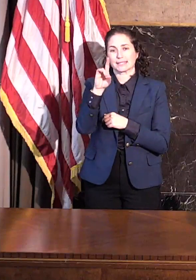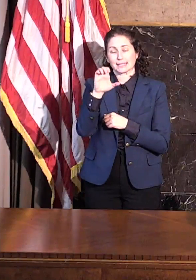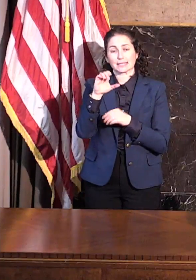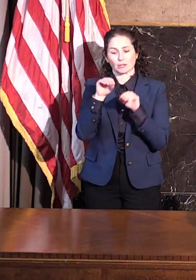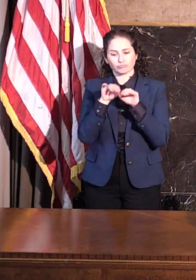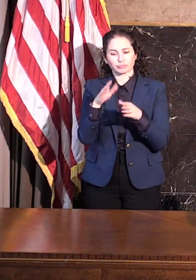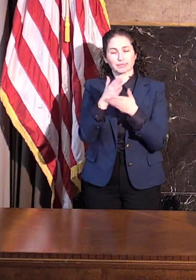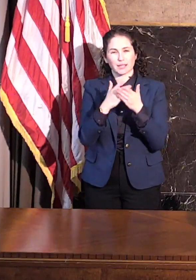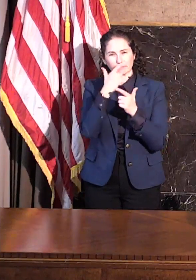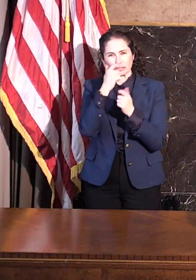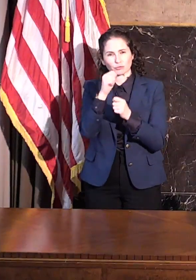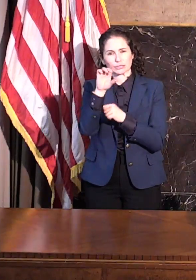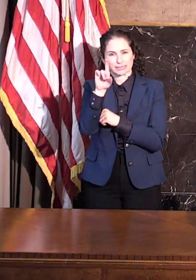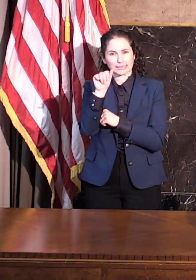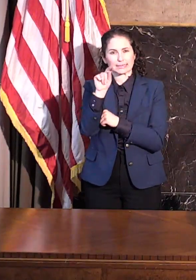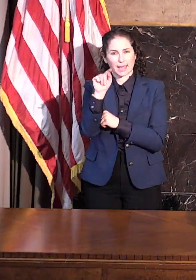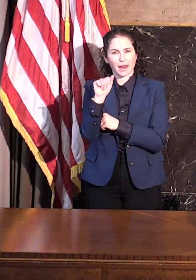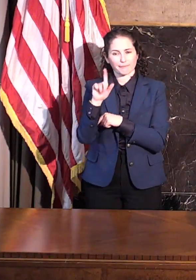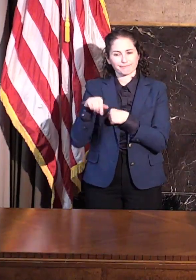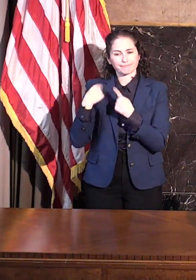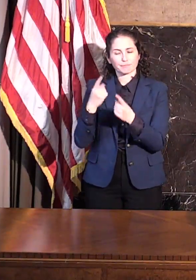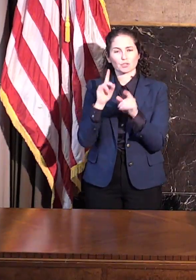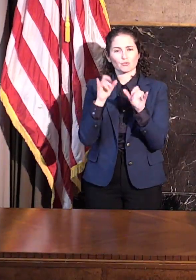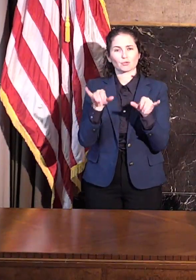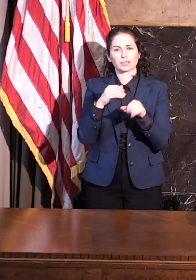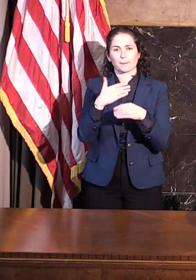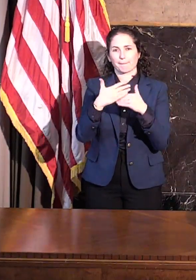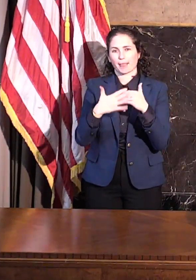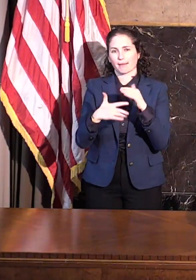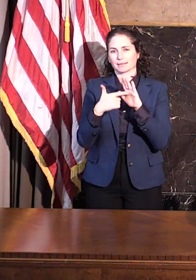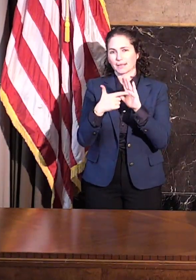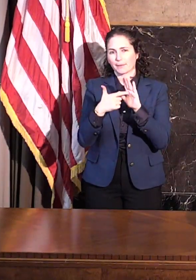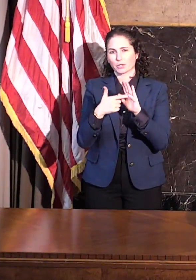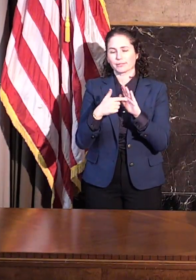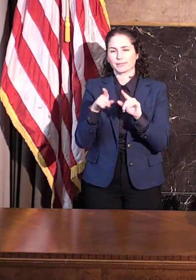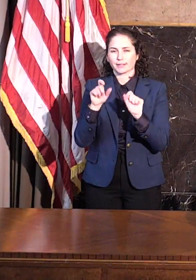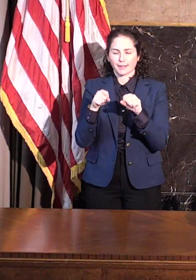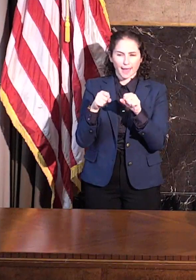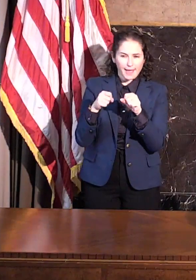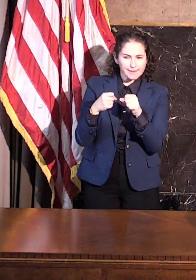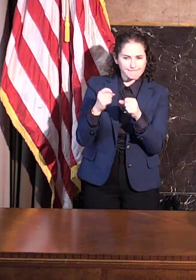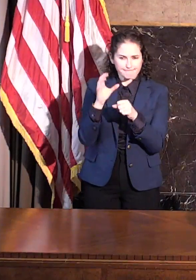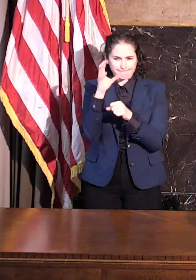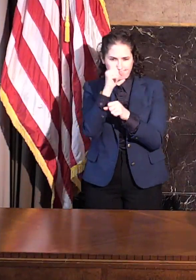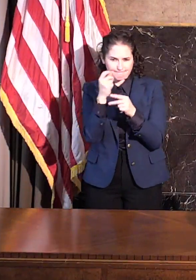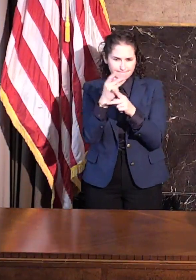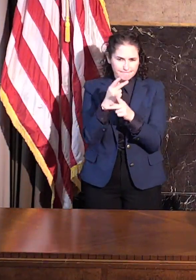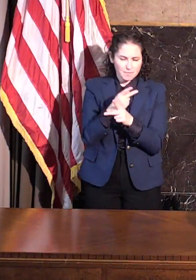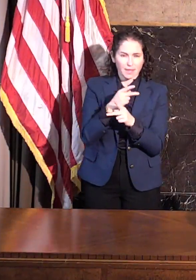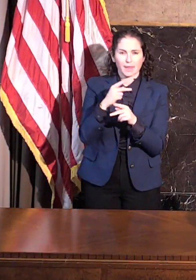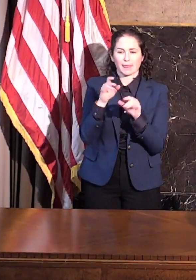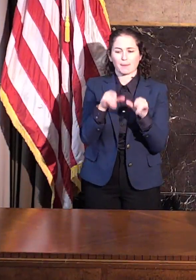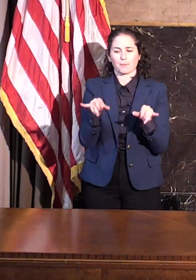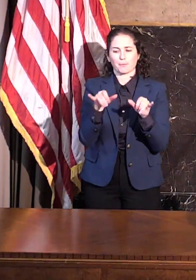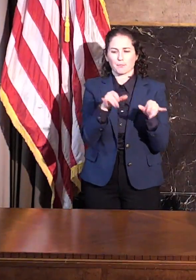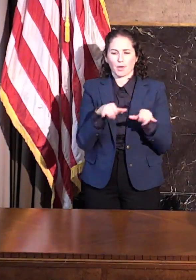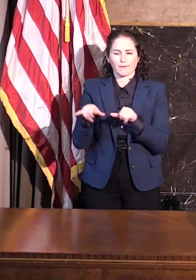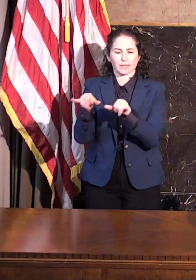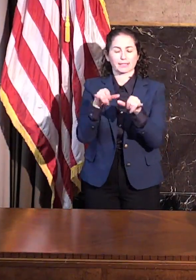feel comfortable moving 14,700 over into the state allocation. So the effective total that we'll be allocating as a